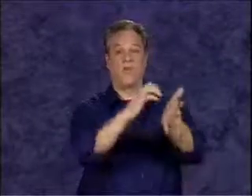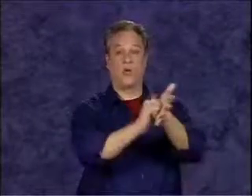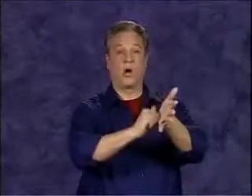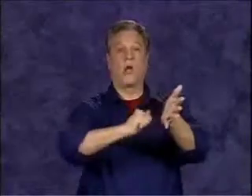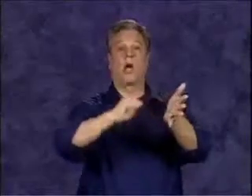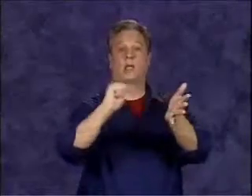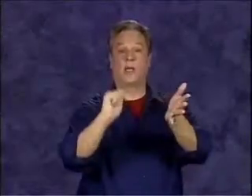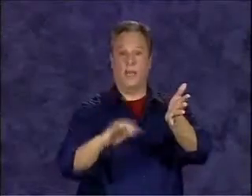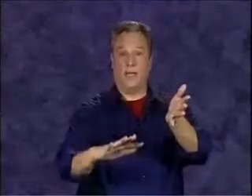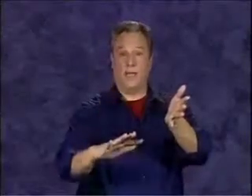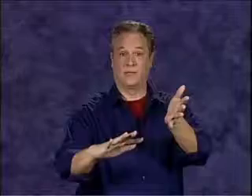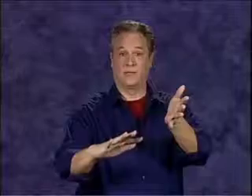for eliminate.